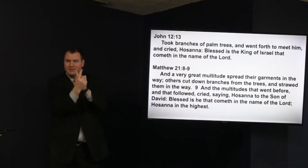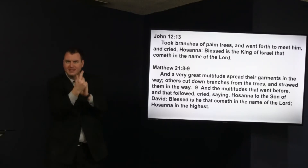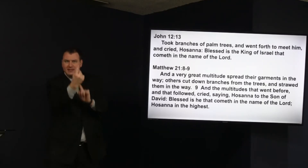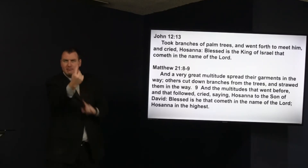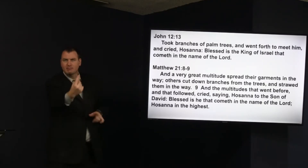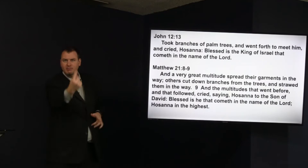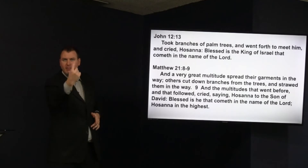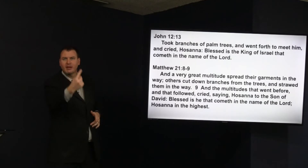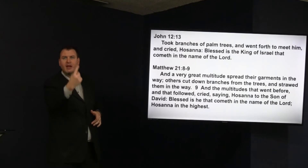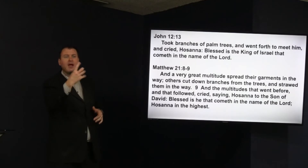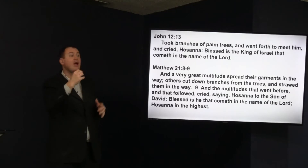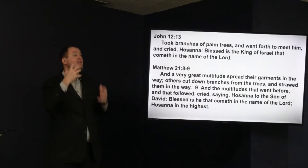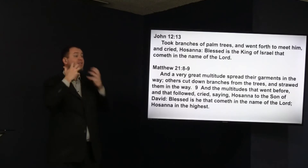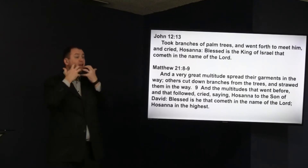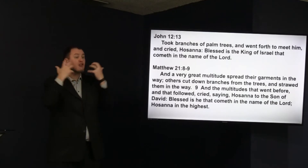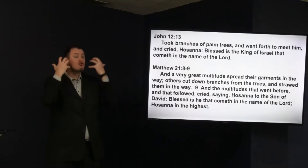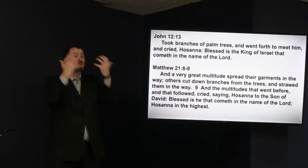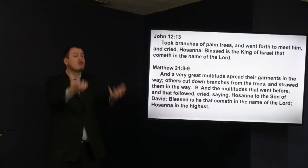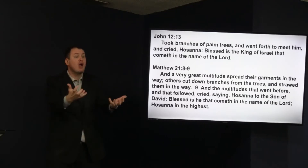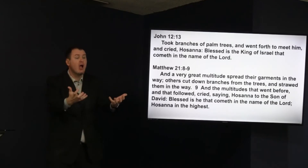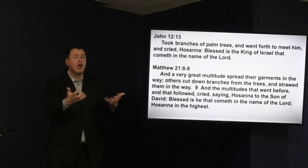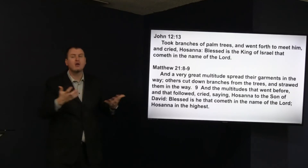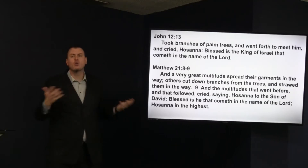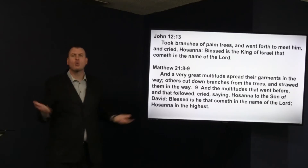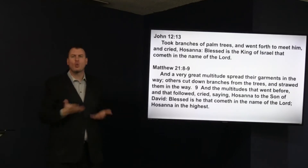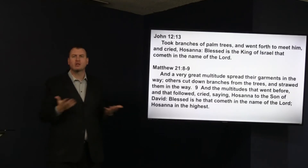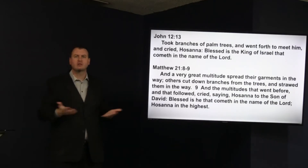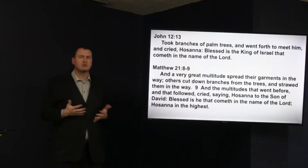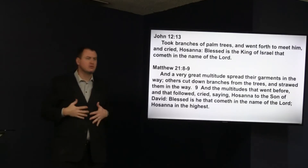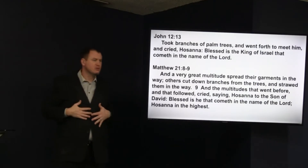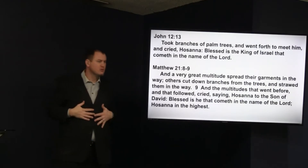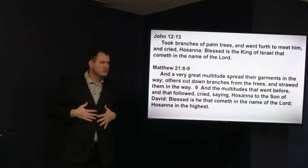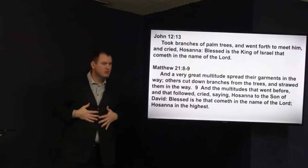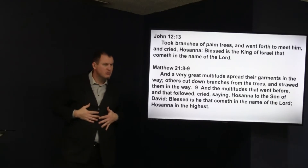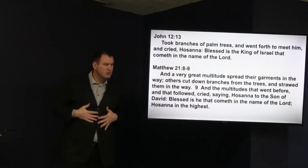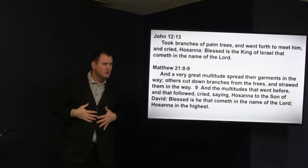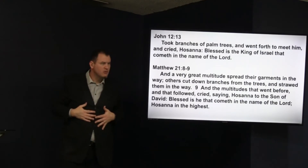and went forth to meet him and cried. What? What did they cry out?